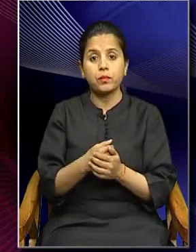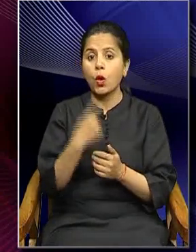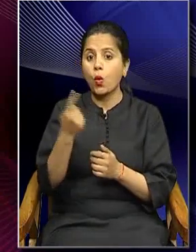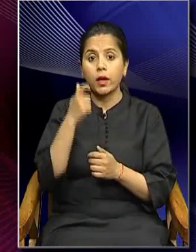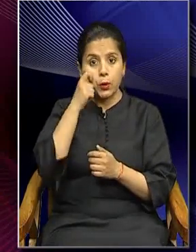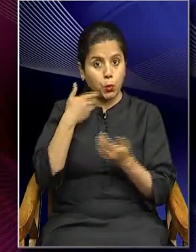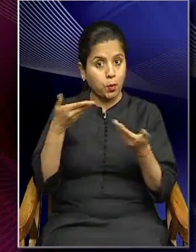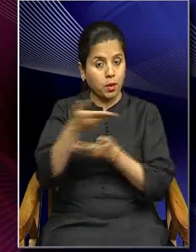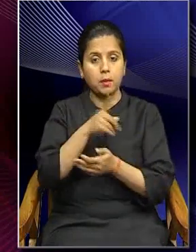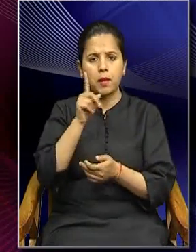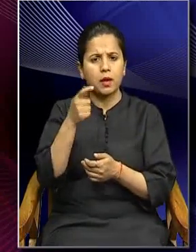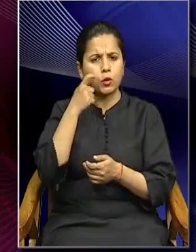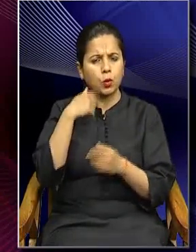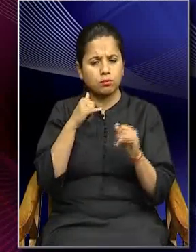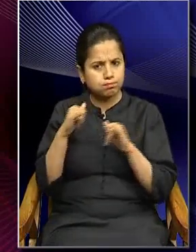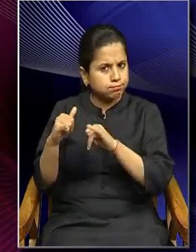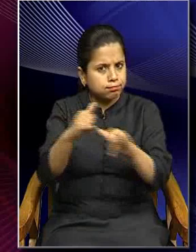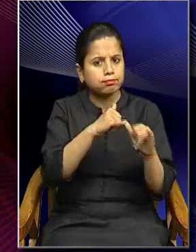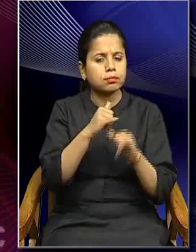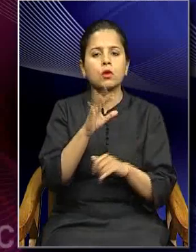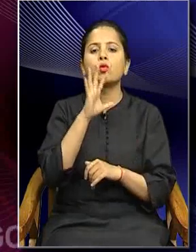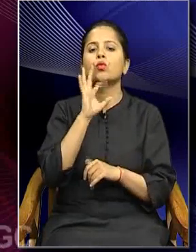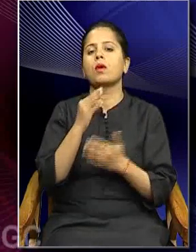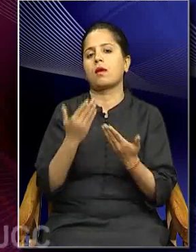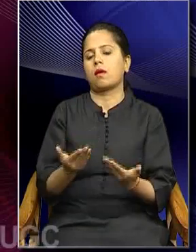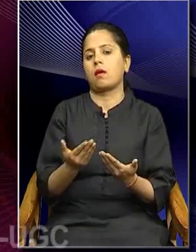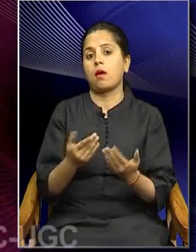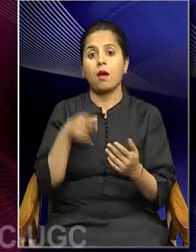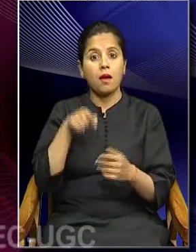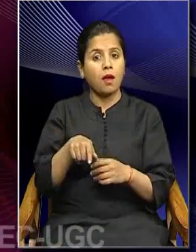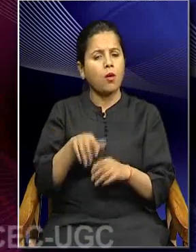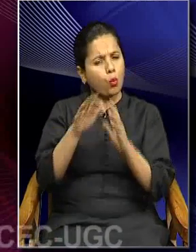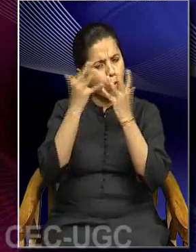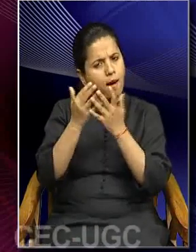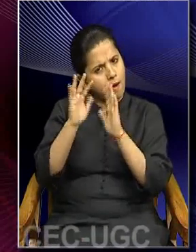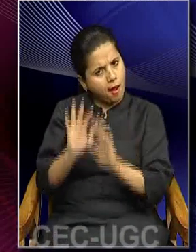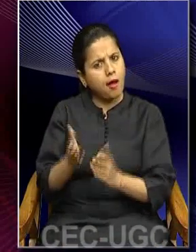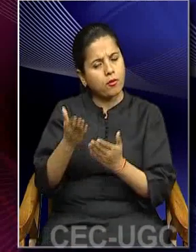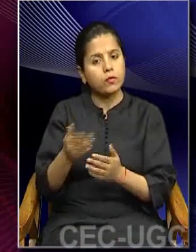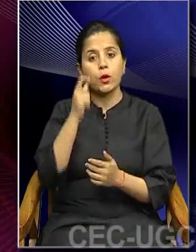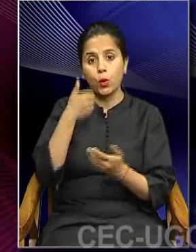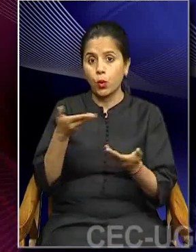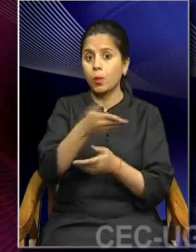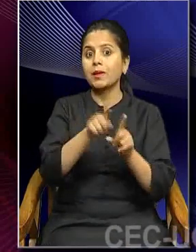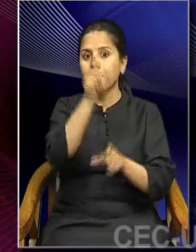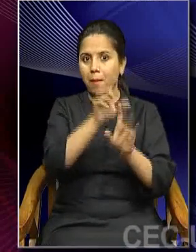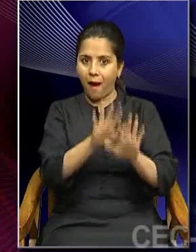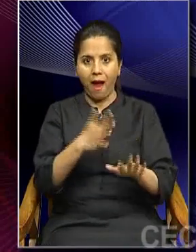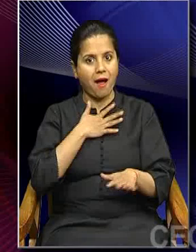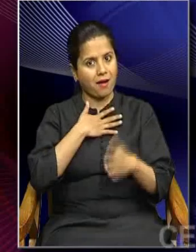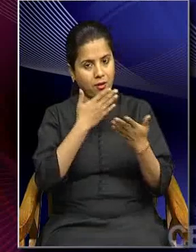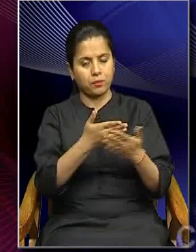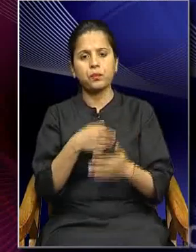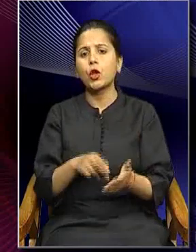humans, but humanness is a reality. It exists in the world as humans do.